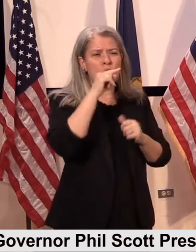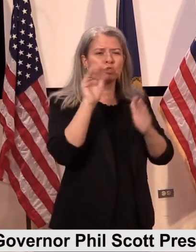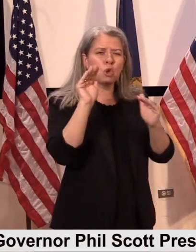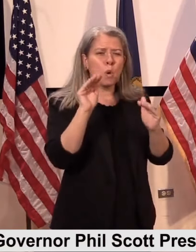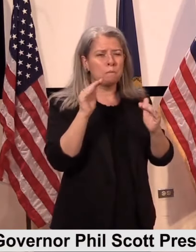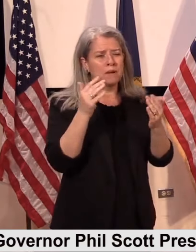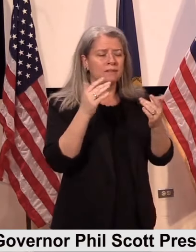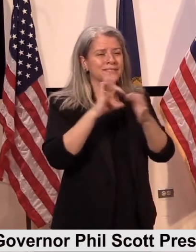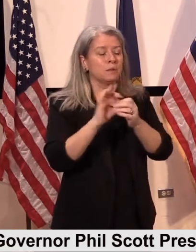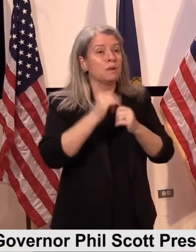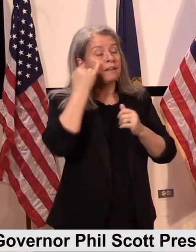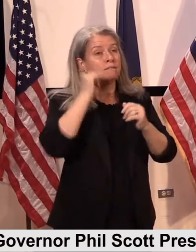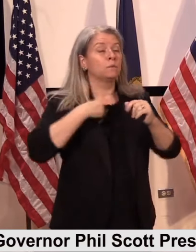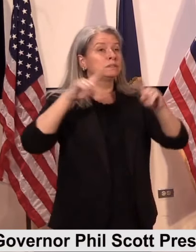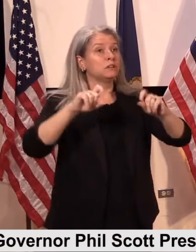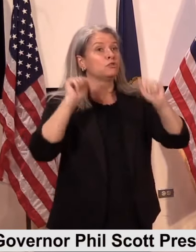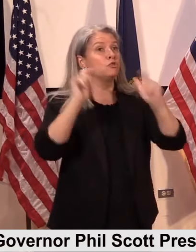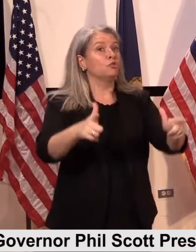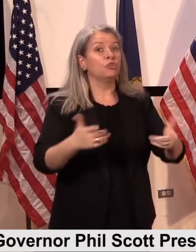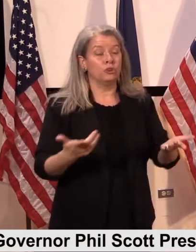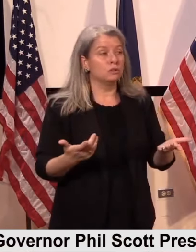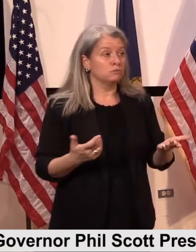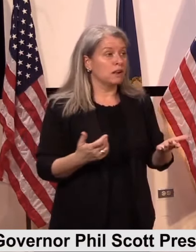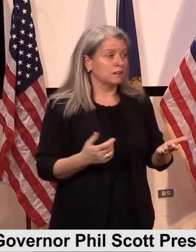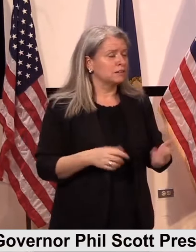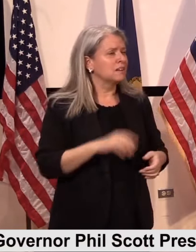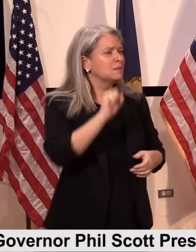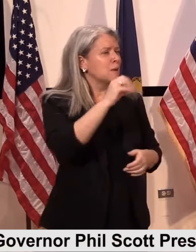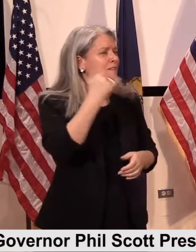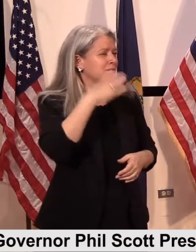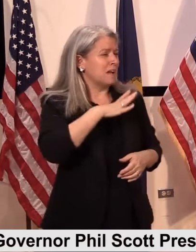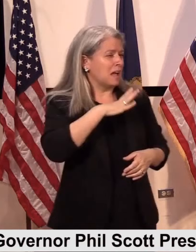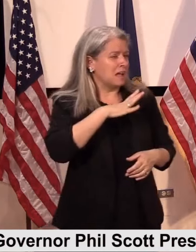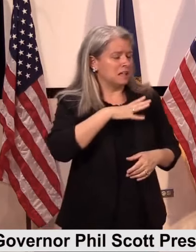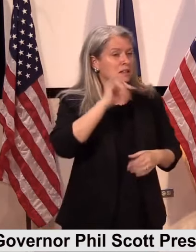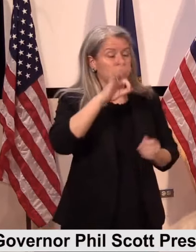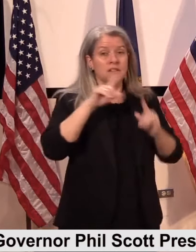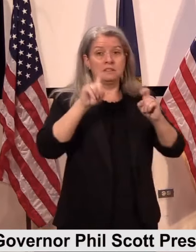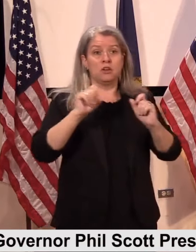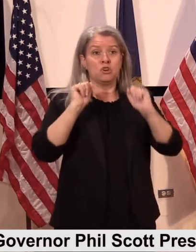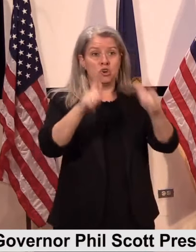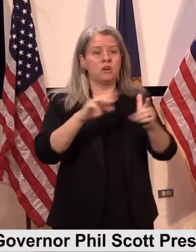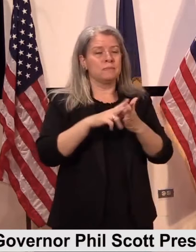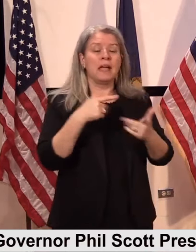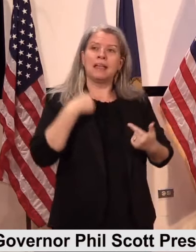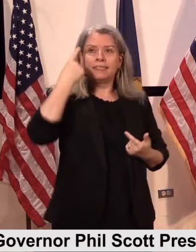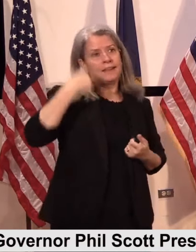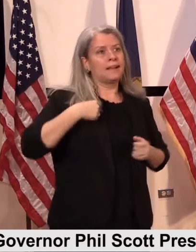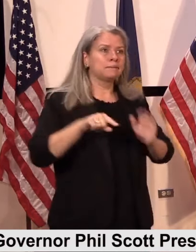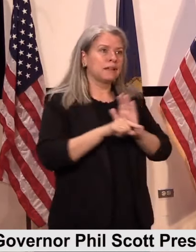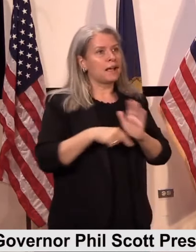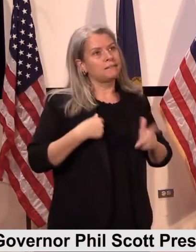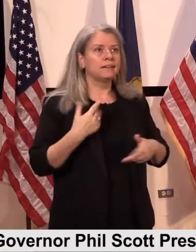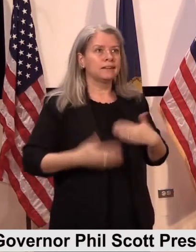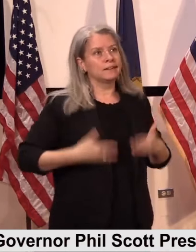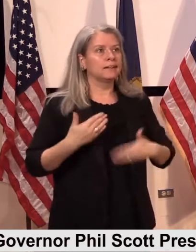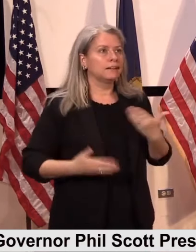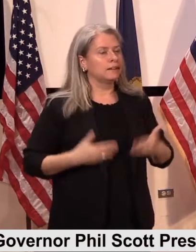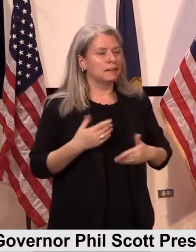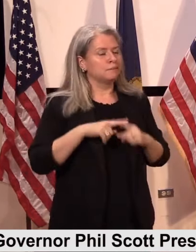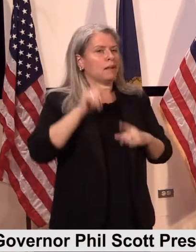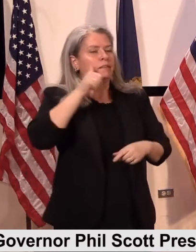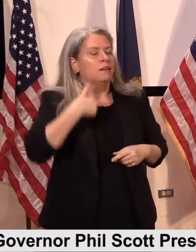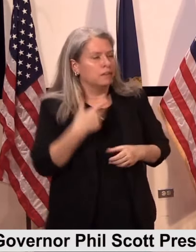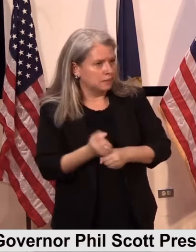If False Hope is given with universal testing, does this mean that you're going to continue